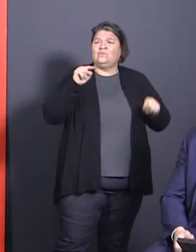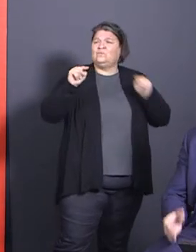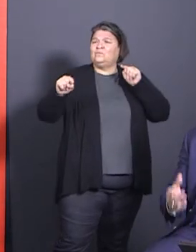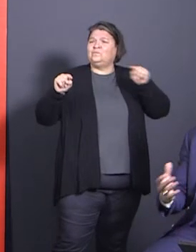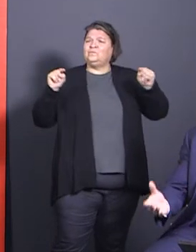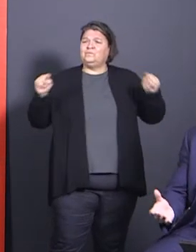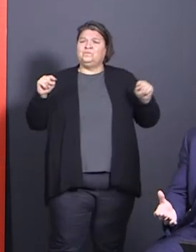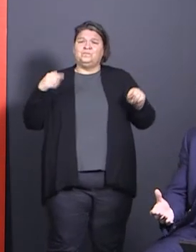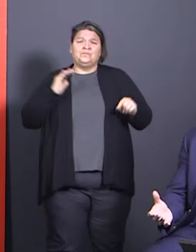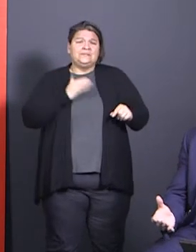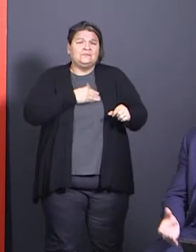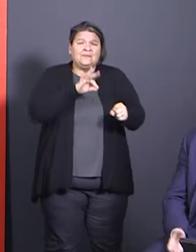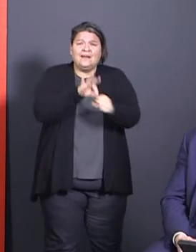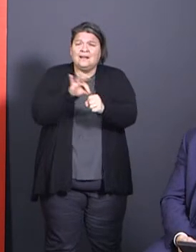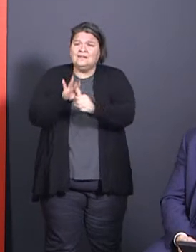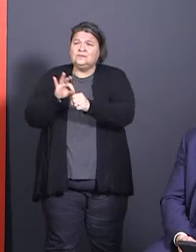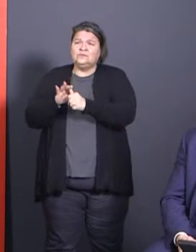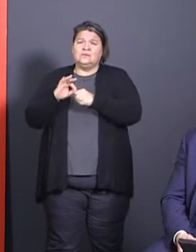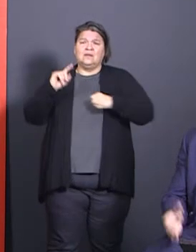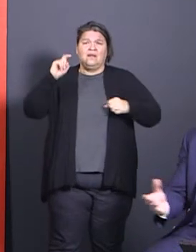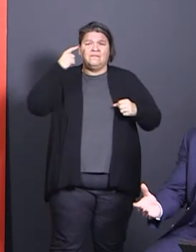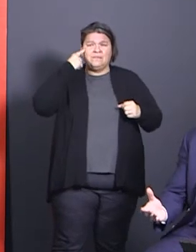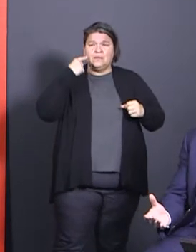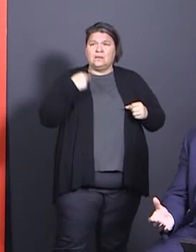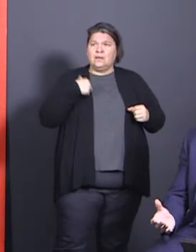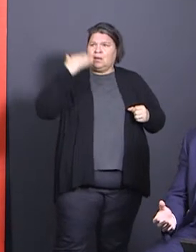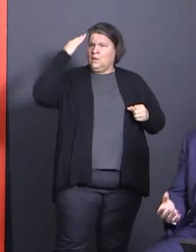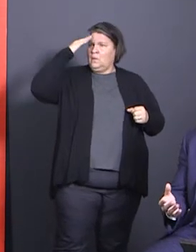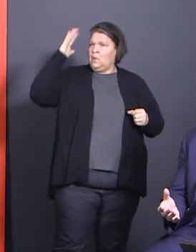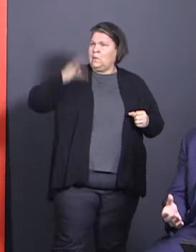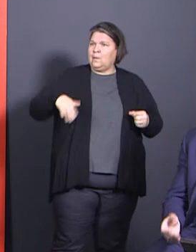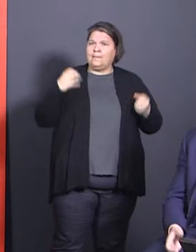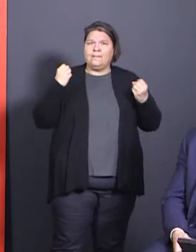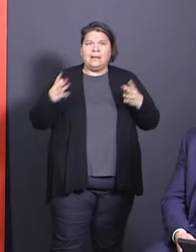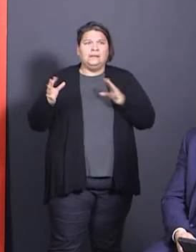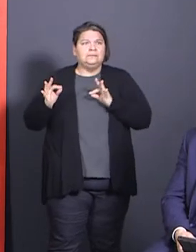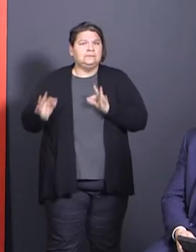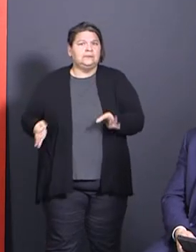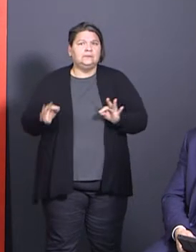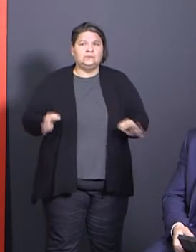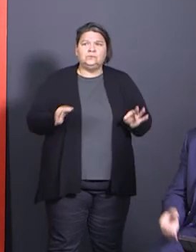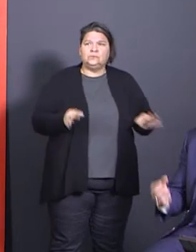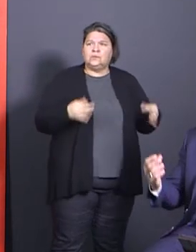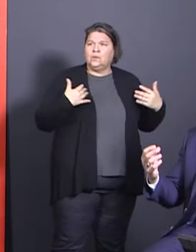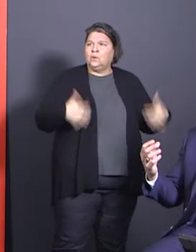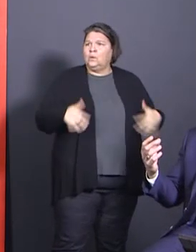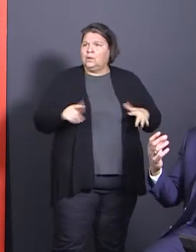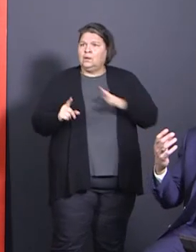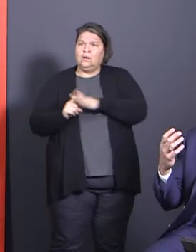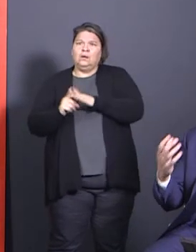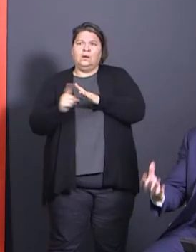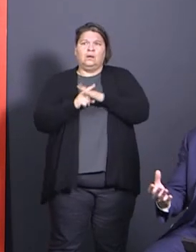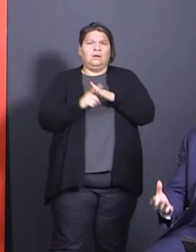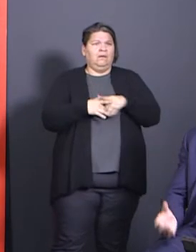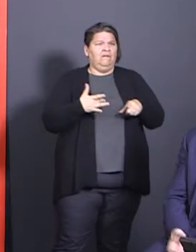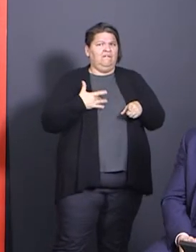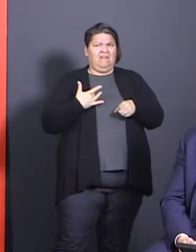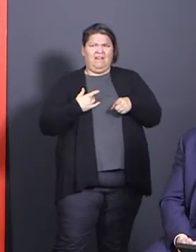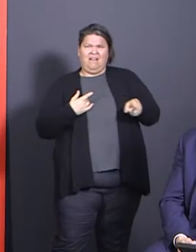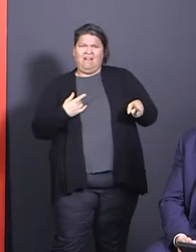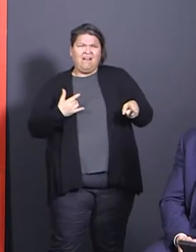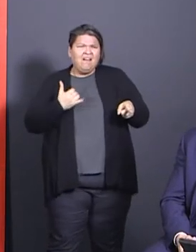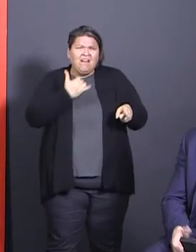their decisions may not always be perfect, but please have faith that their decisions are being made with measured